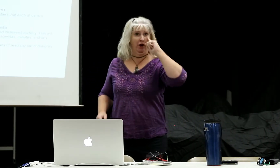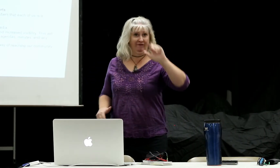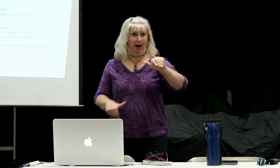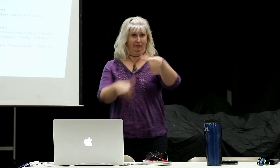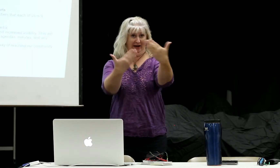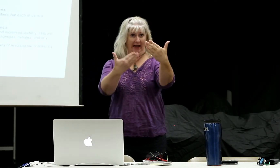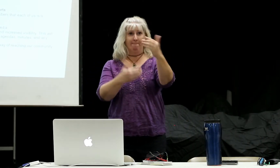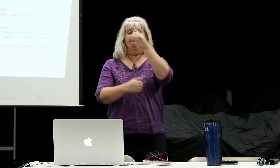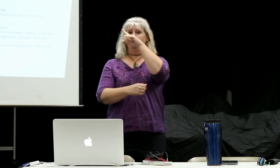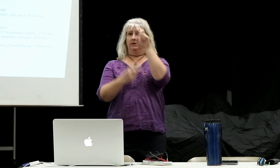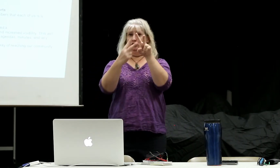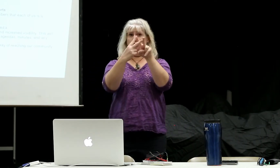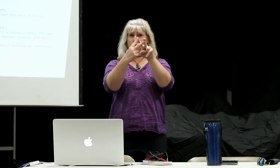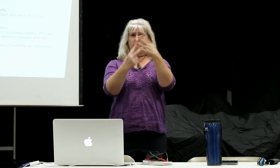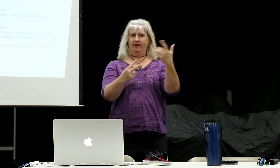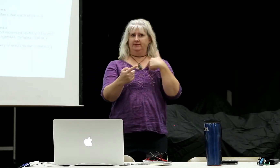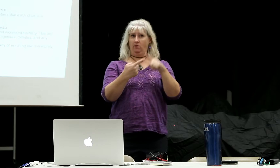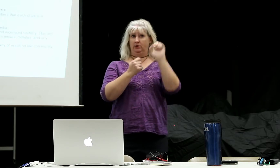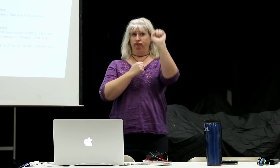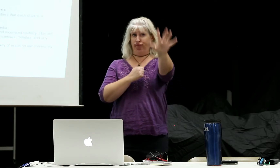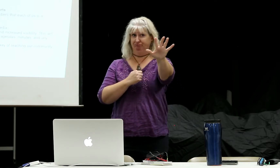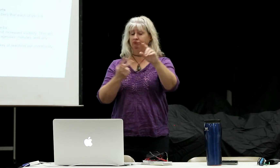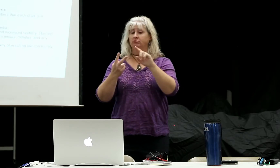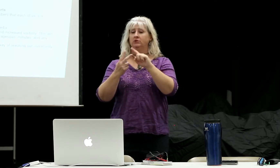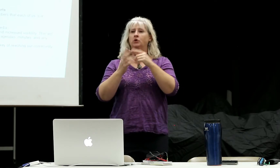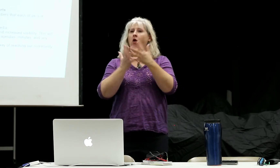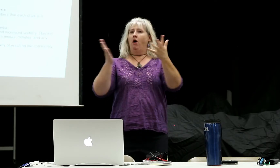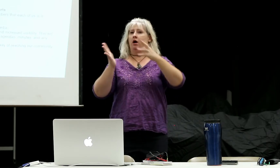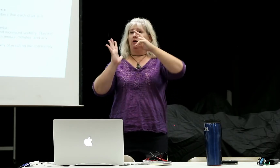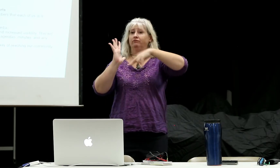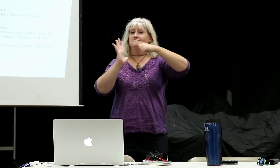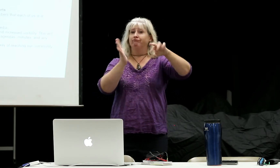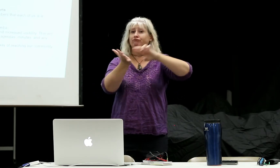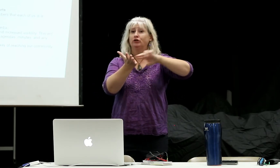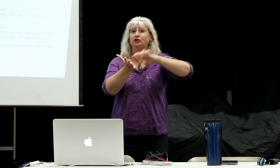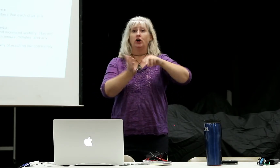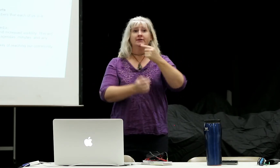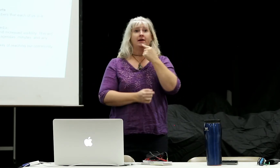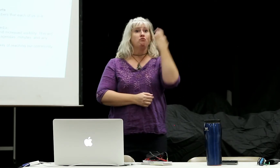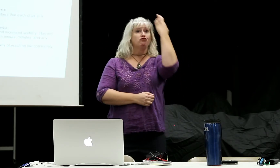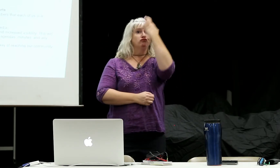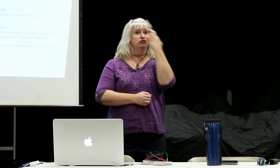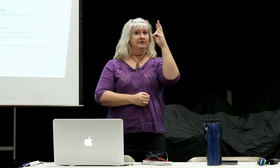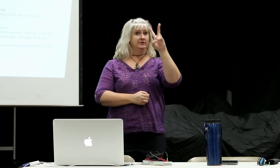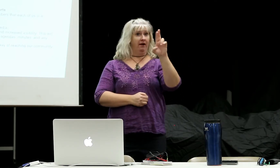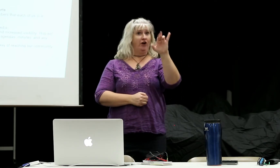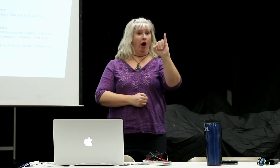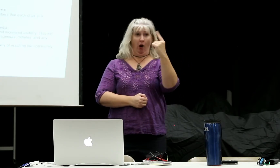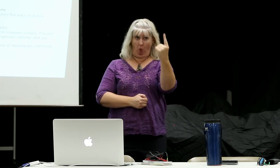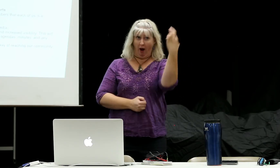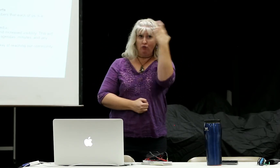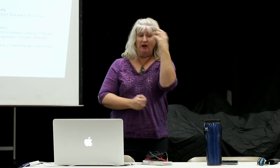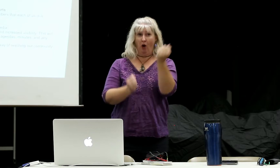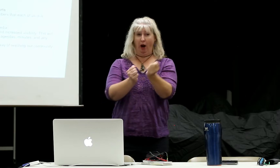Thank you, Darcy, for bringing this up. Two things I would like to respond to. I have read a lot of research that says that the reason